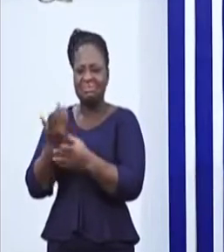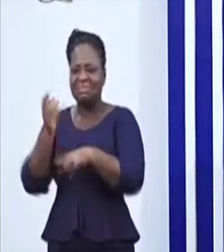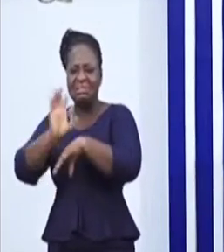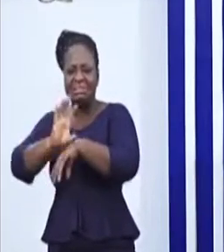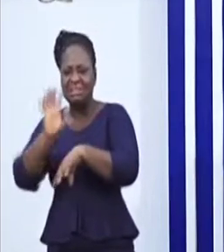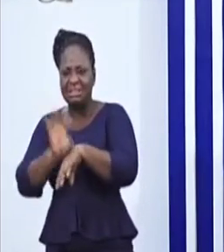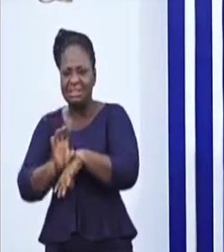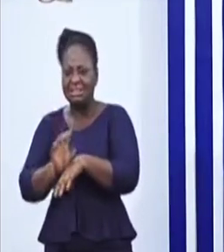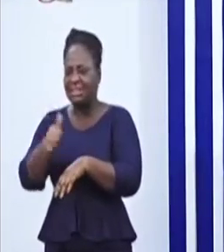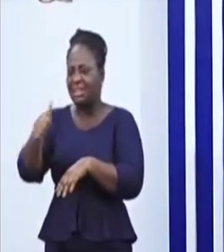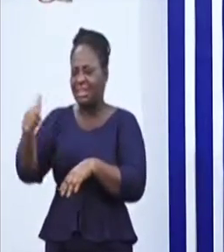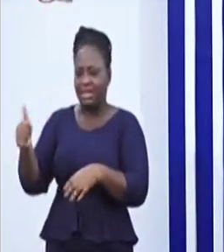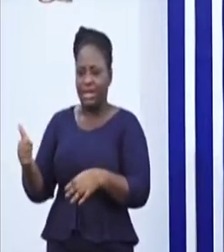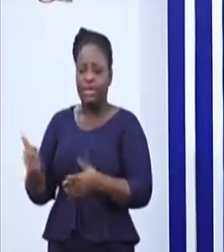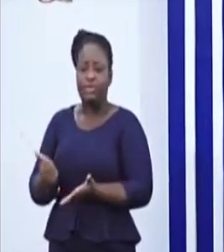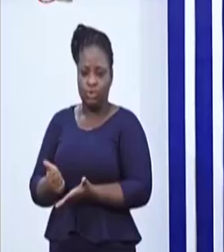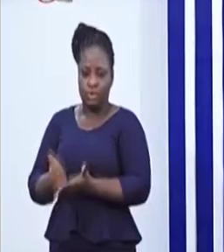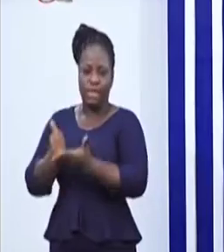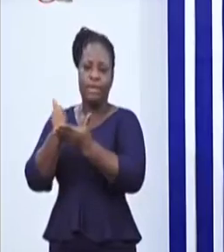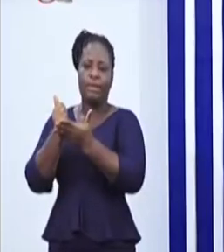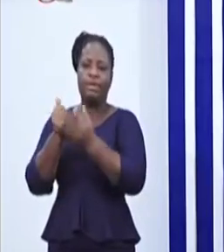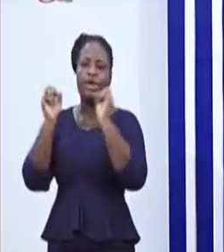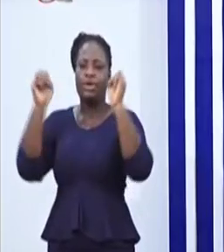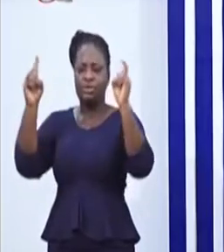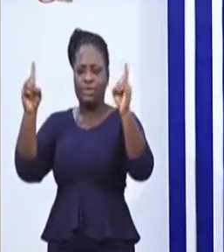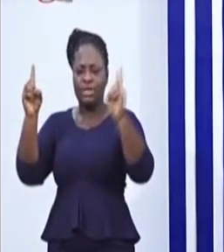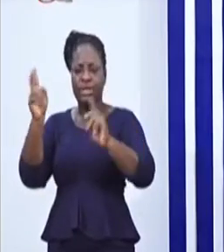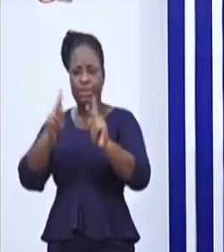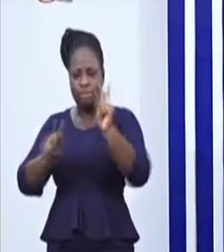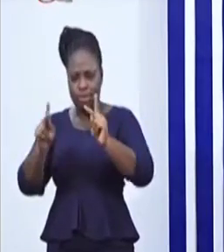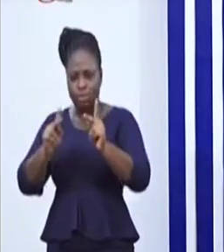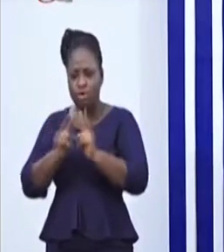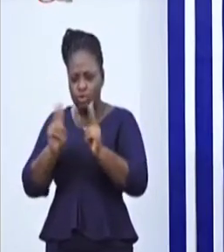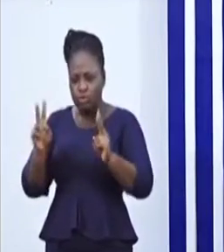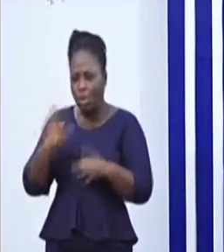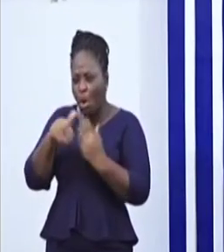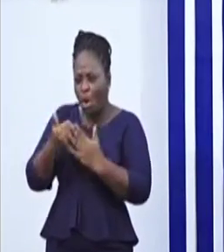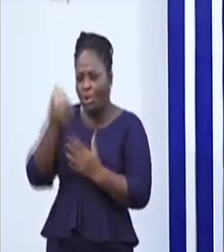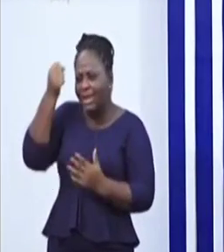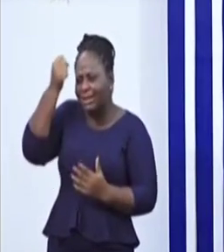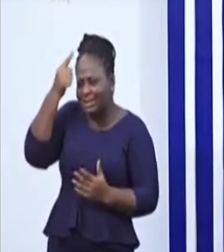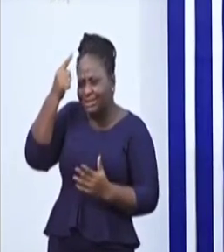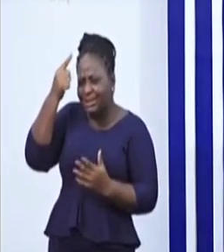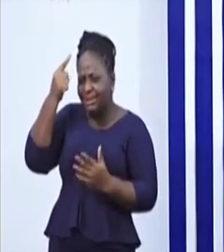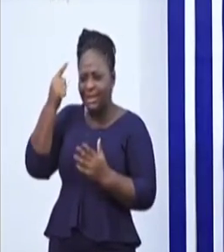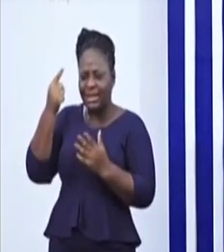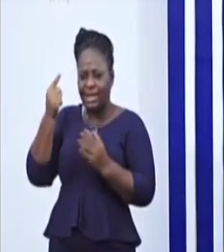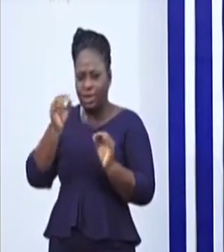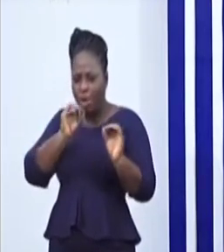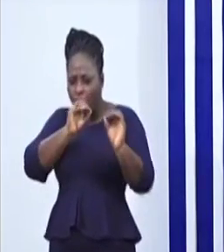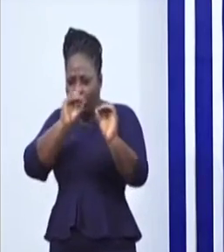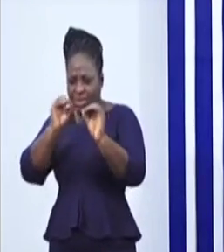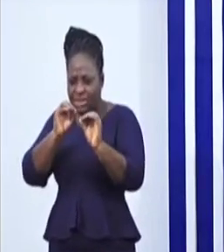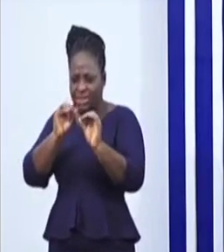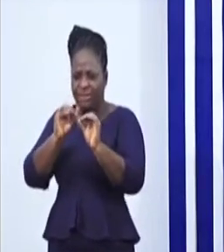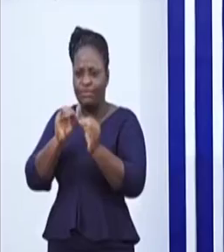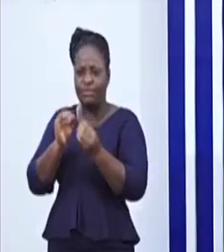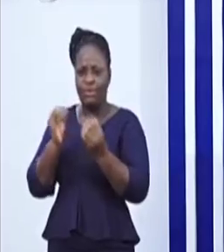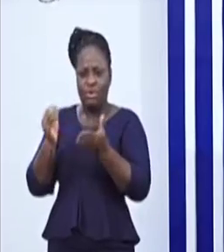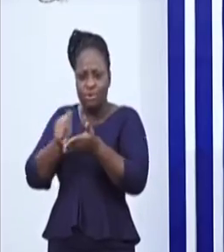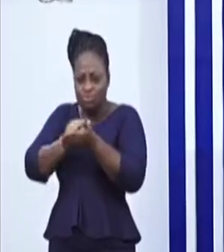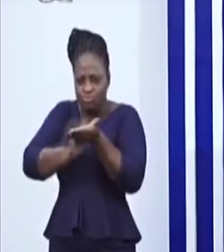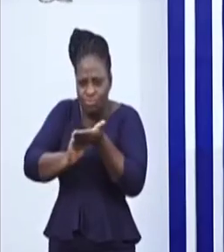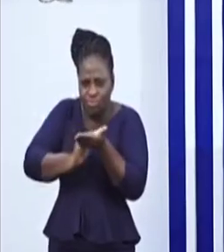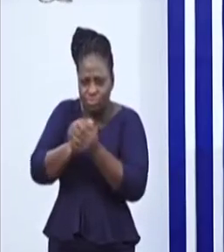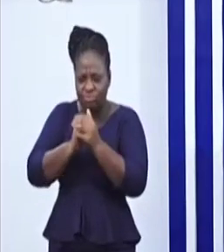emphasize the guidelines and protocols that all citizens must observe, as well as traditional practices that should